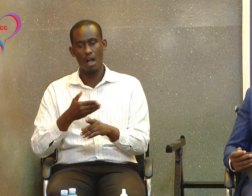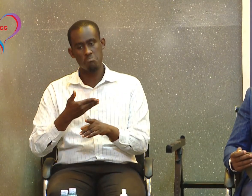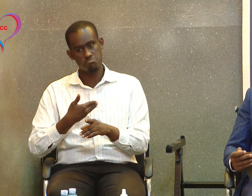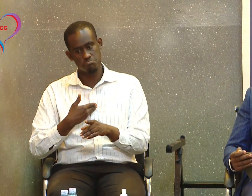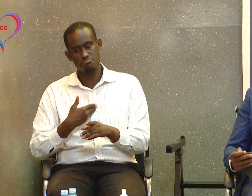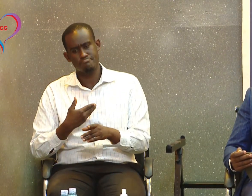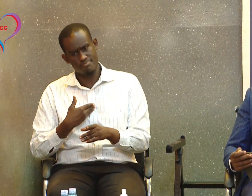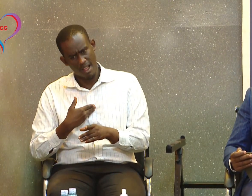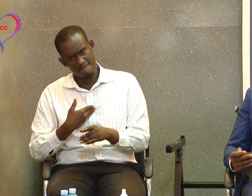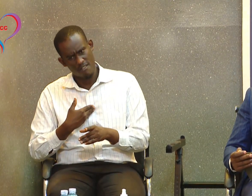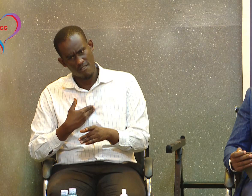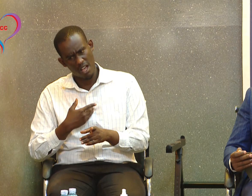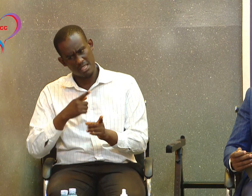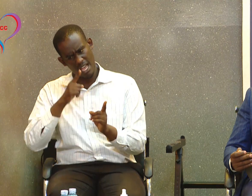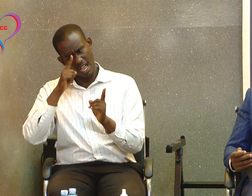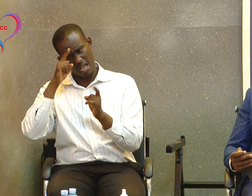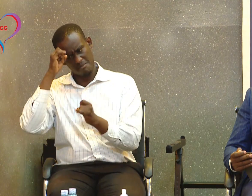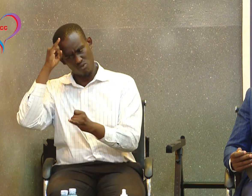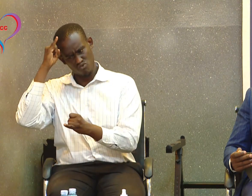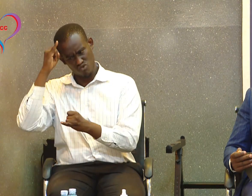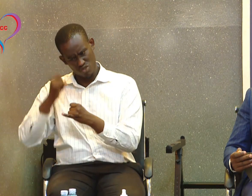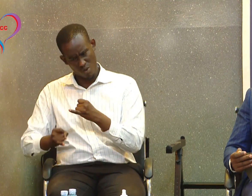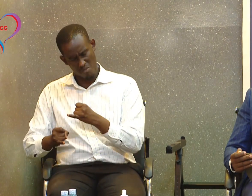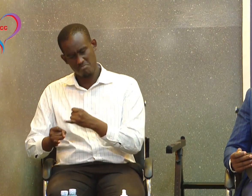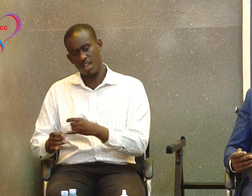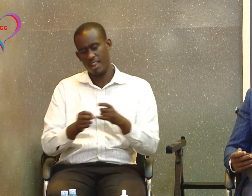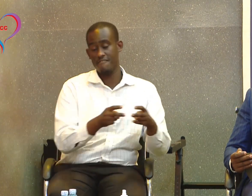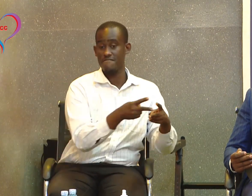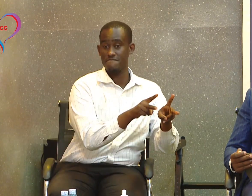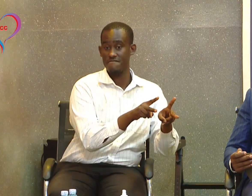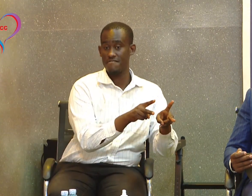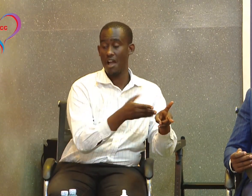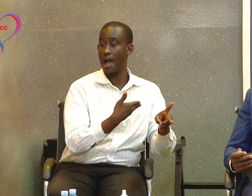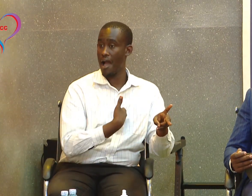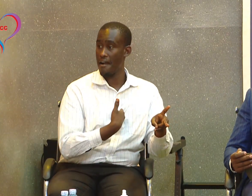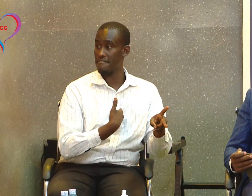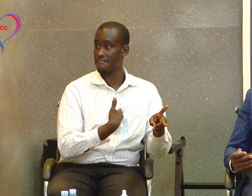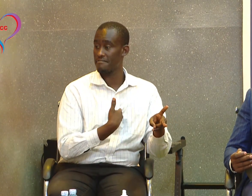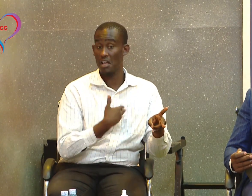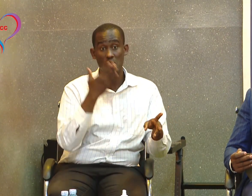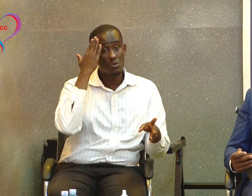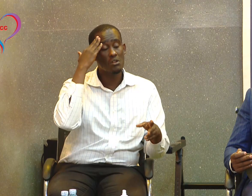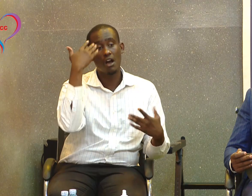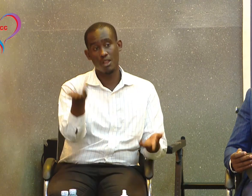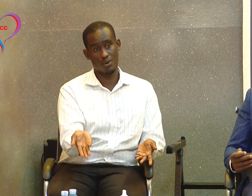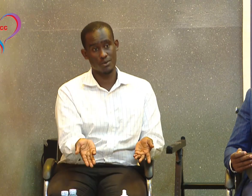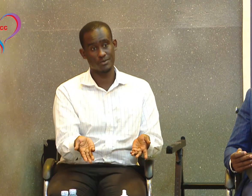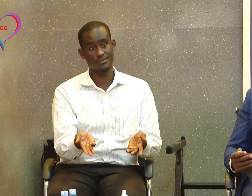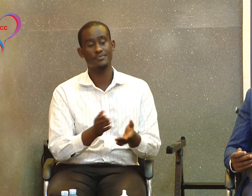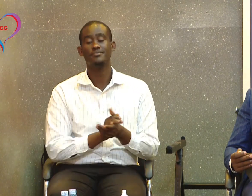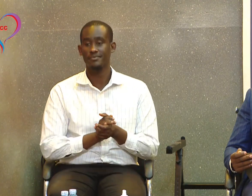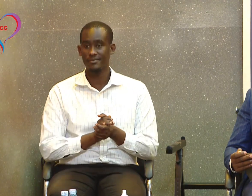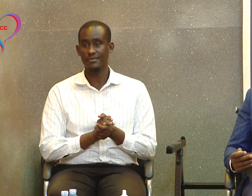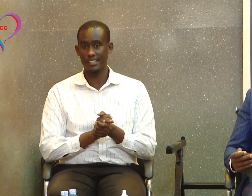already measured. It has somewhere it began from and it has its end, at you don't determine that. So